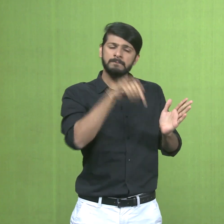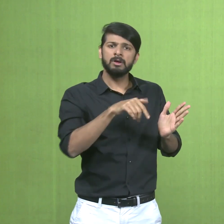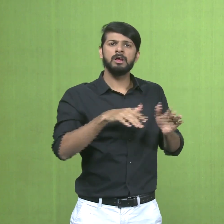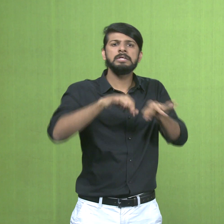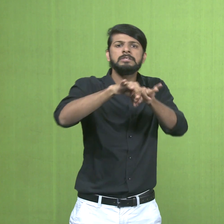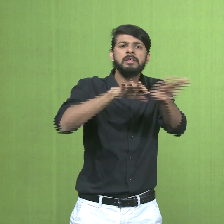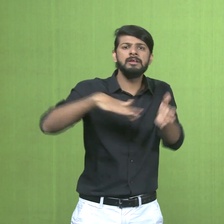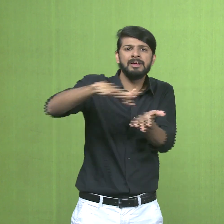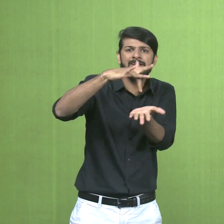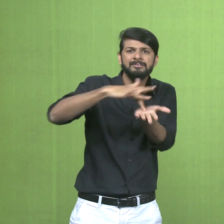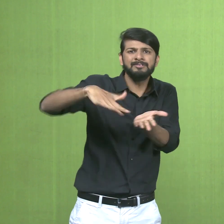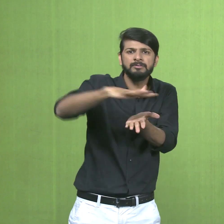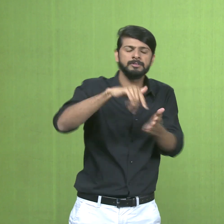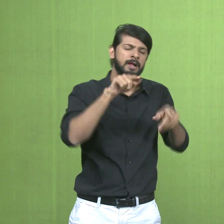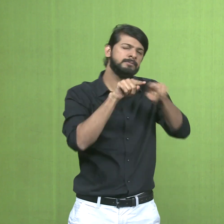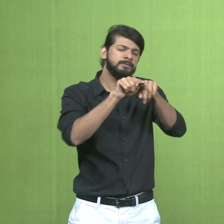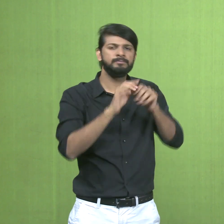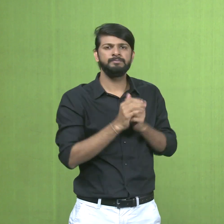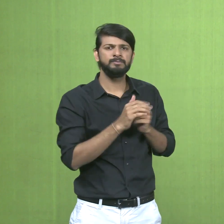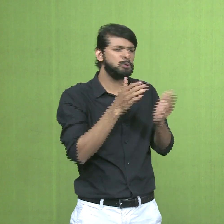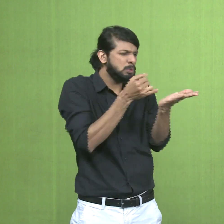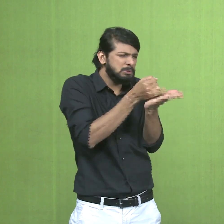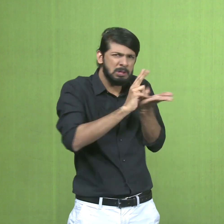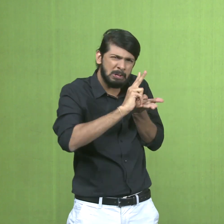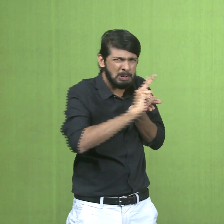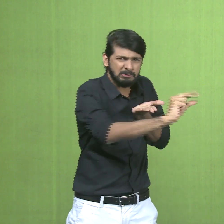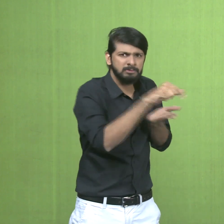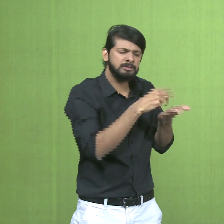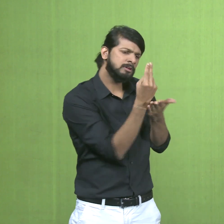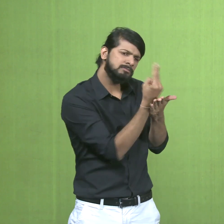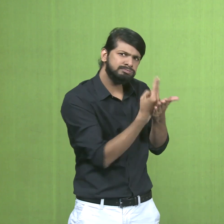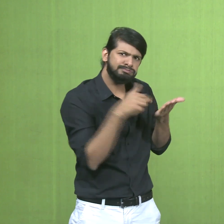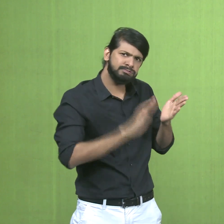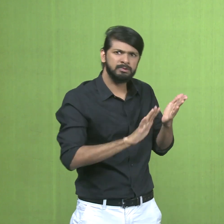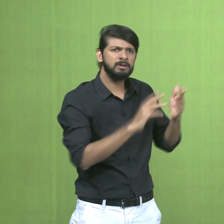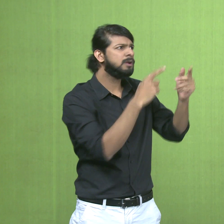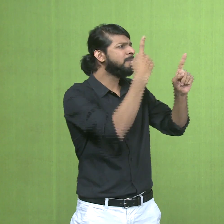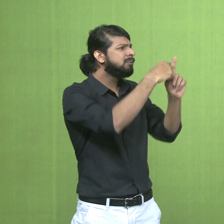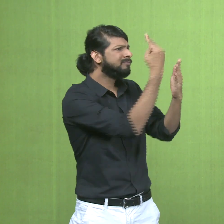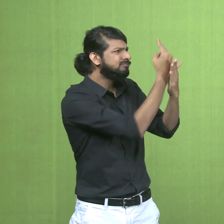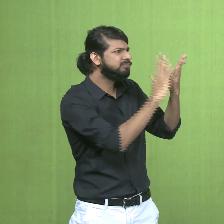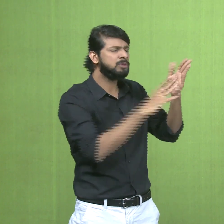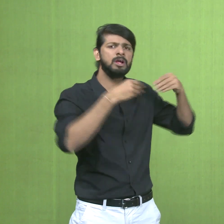had migrated to the city from rural areas of Bengal.